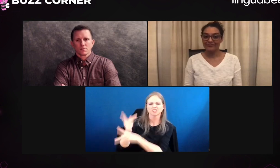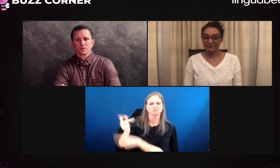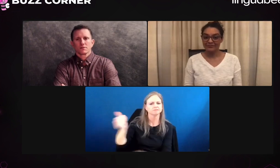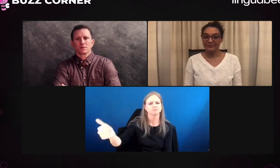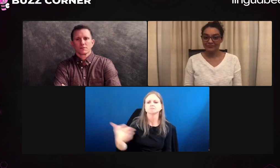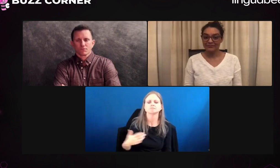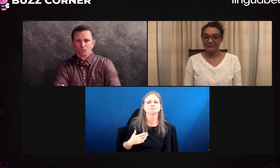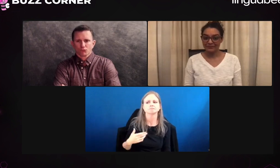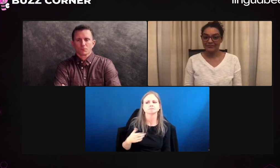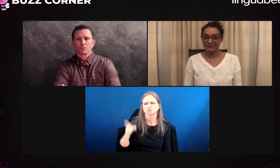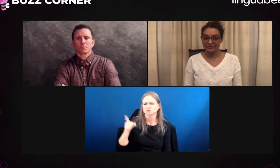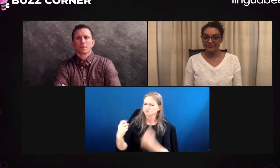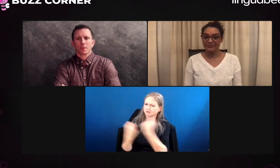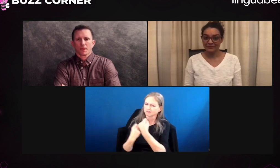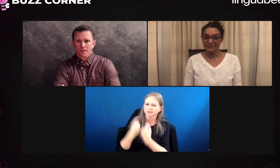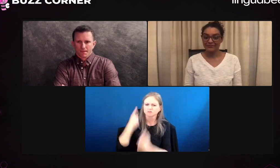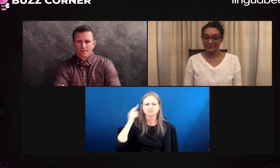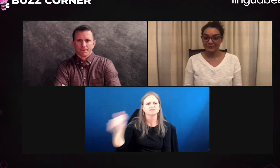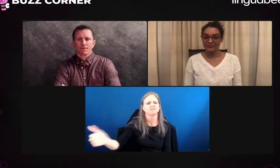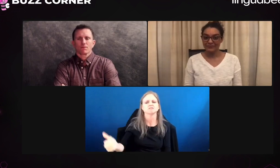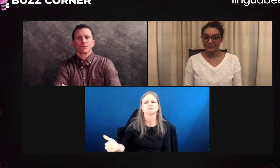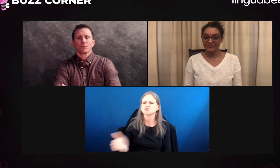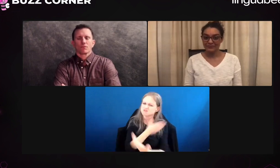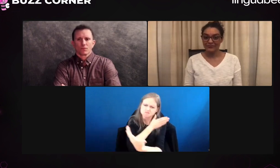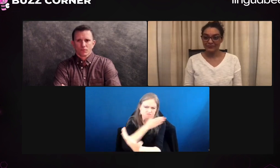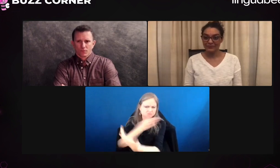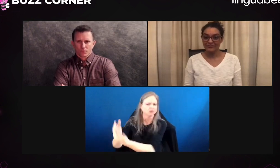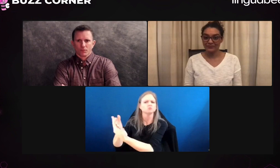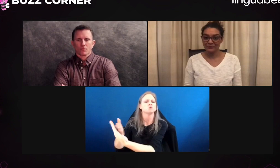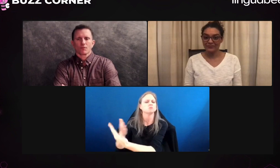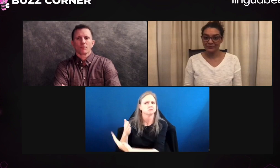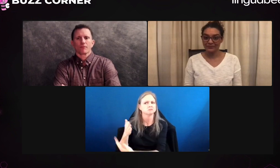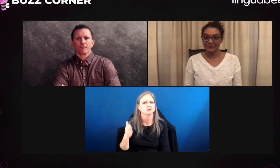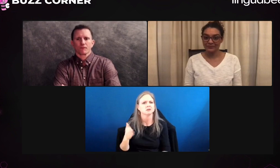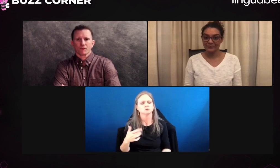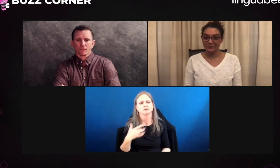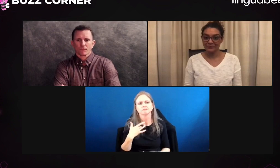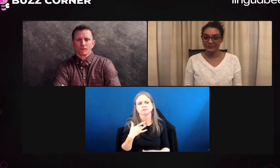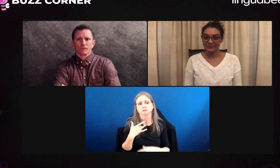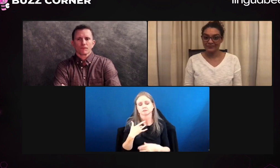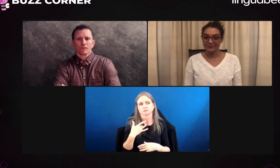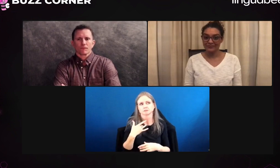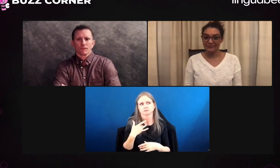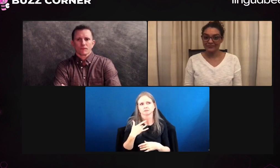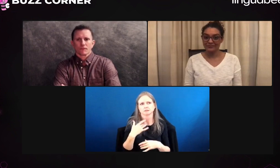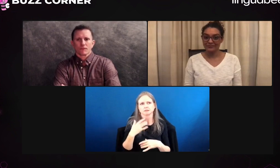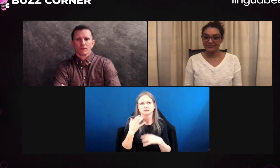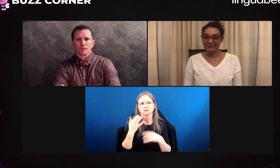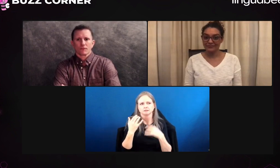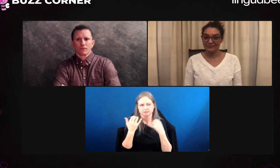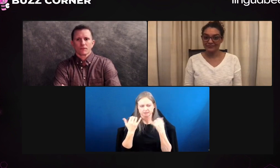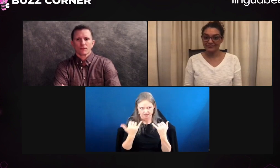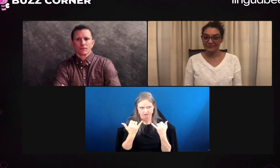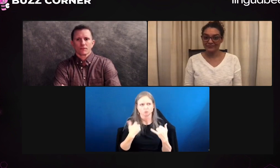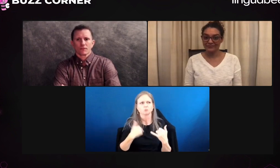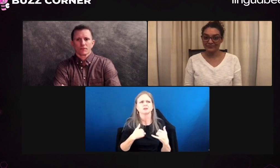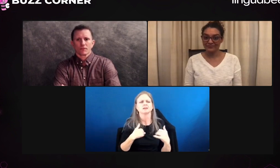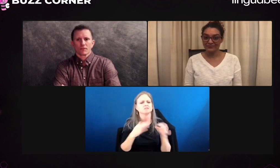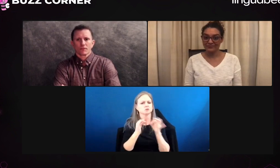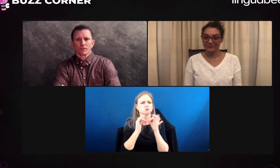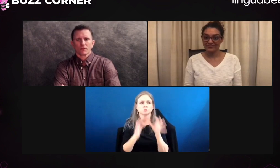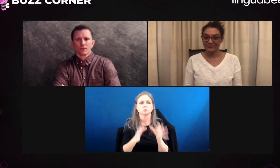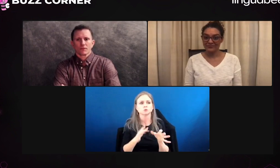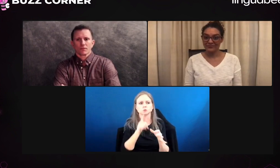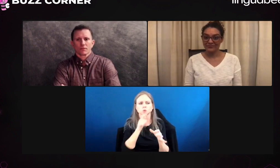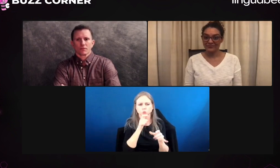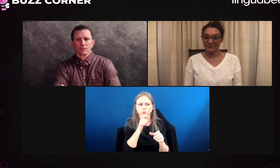care of what happens within it all the way to the other side where everybody's, it's sort of no man's land and everybody's on their own and there's not a lot